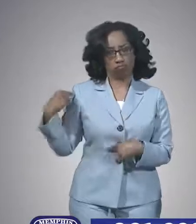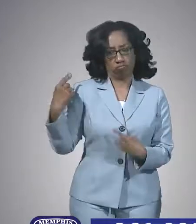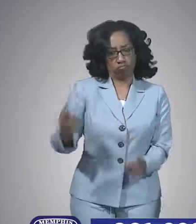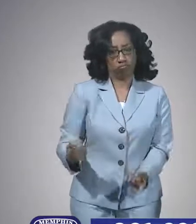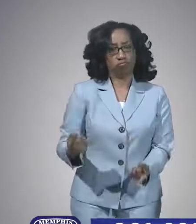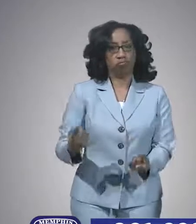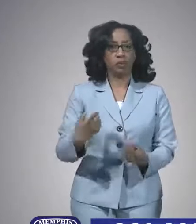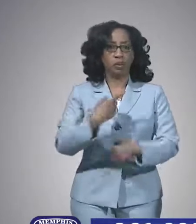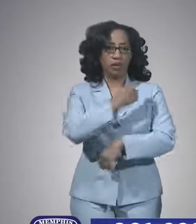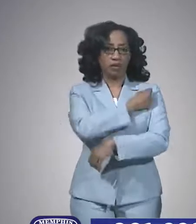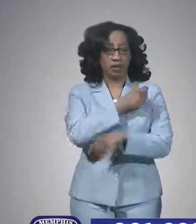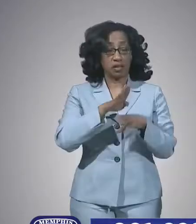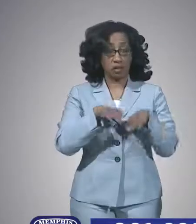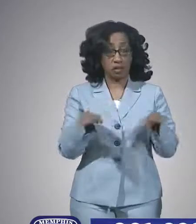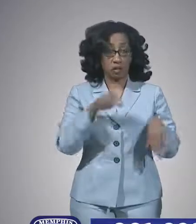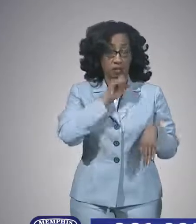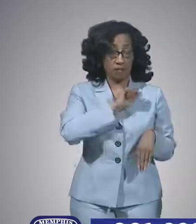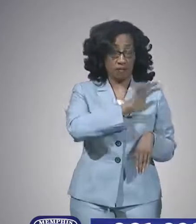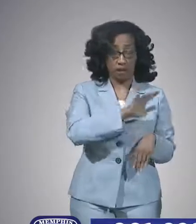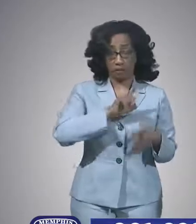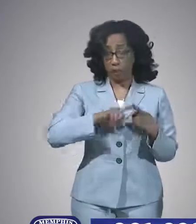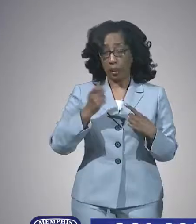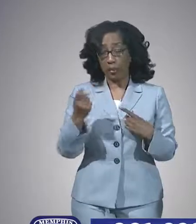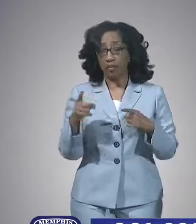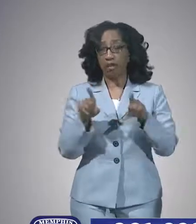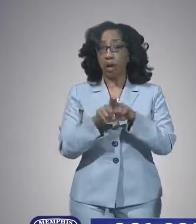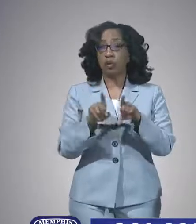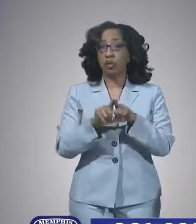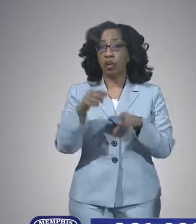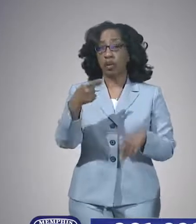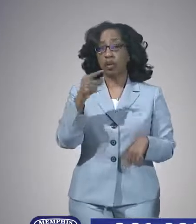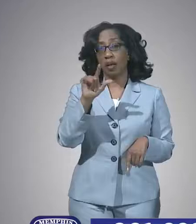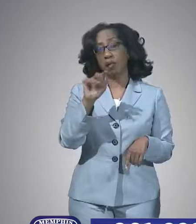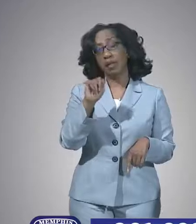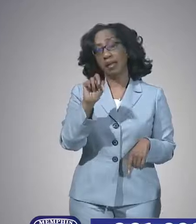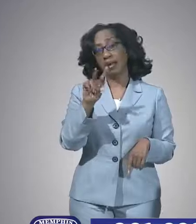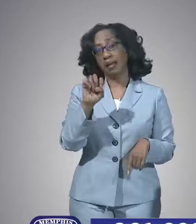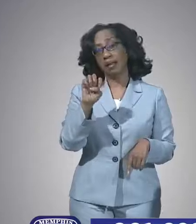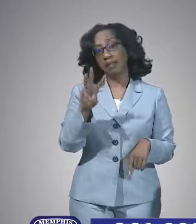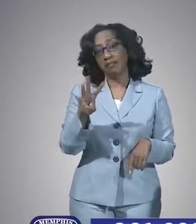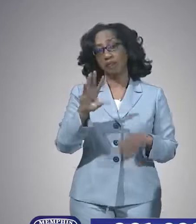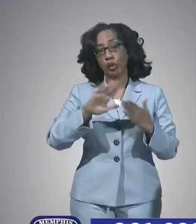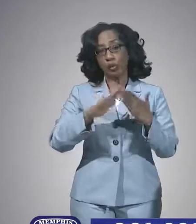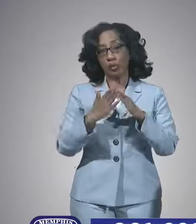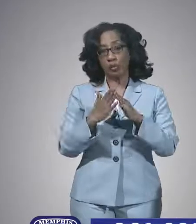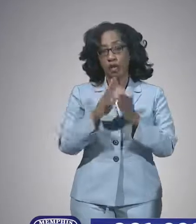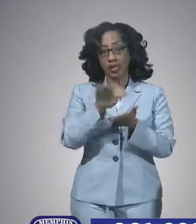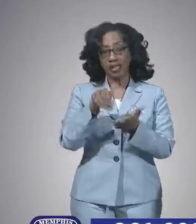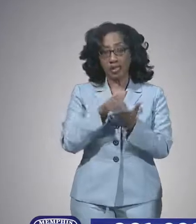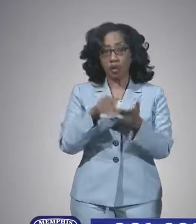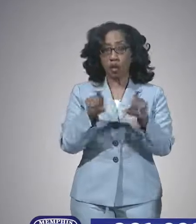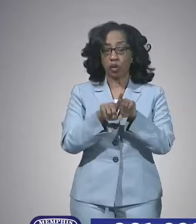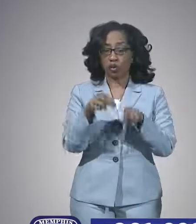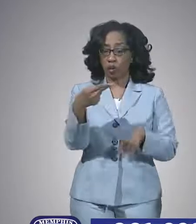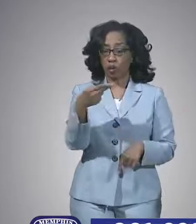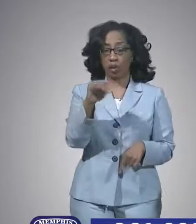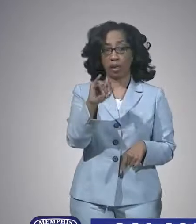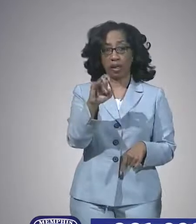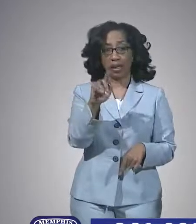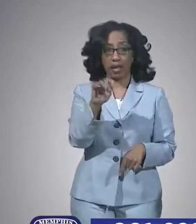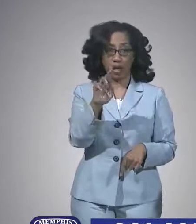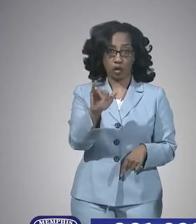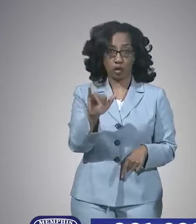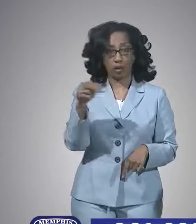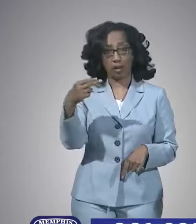there are also a couple of events at Glenview Community Center and Hickory Hill Community Center, which is a